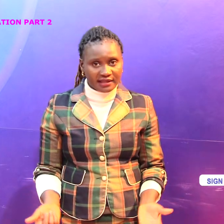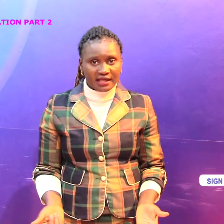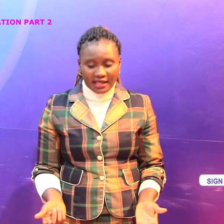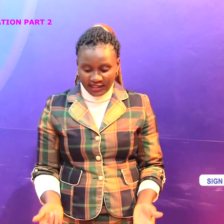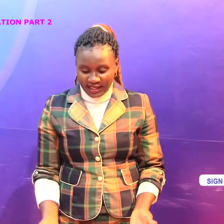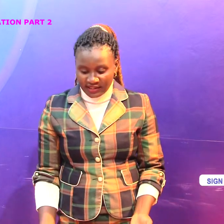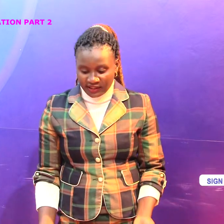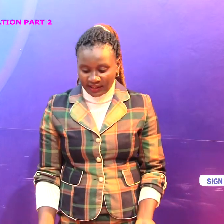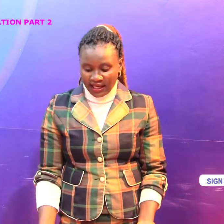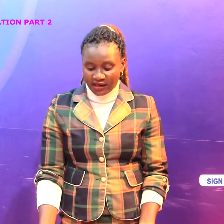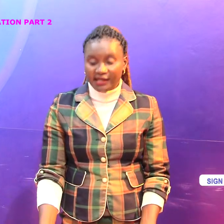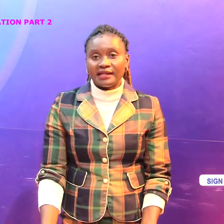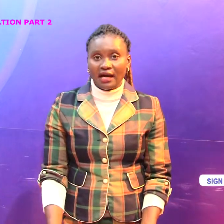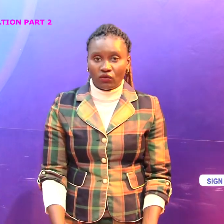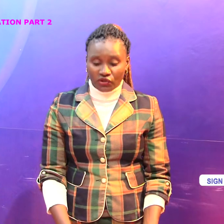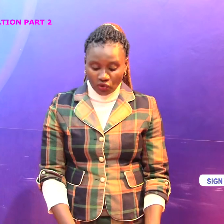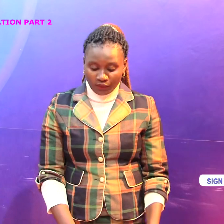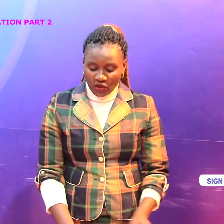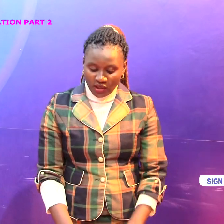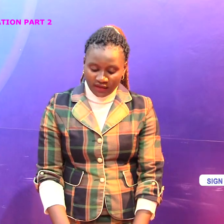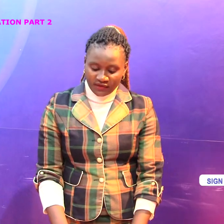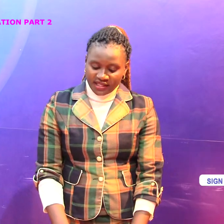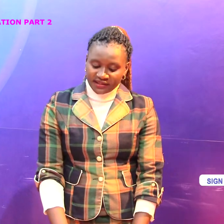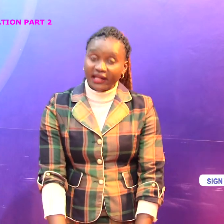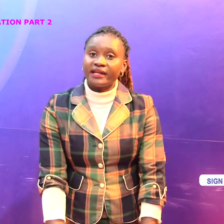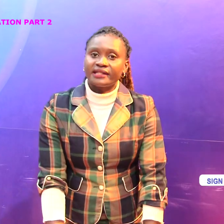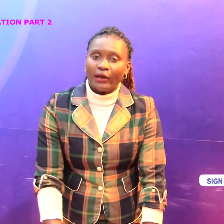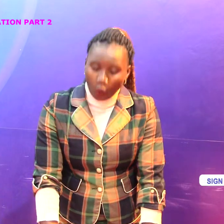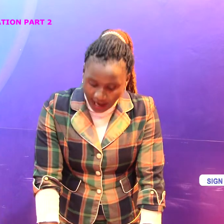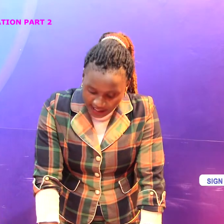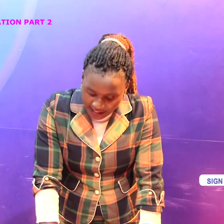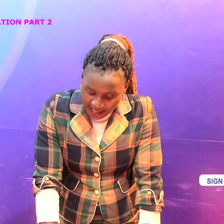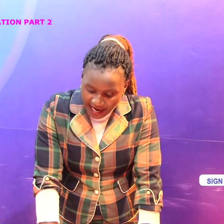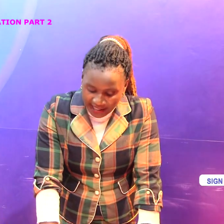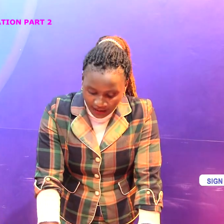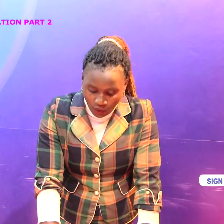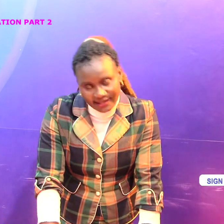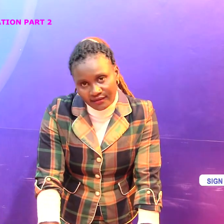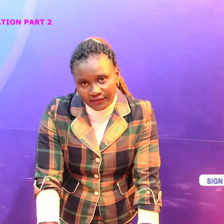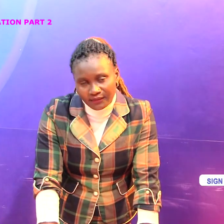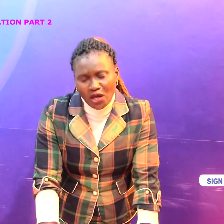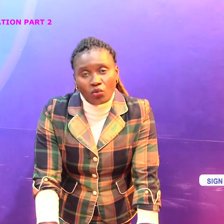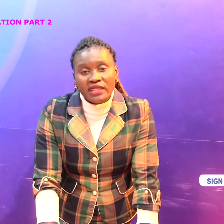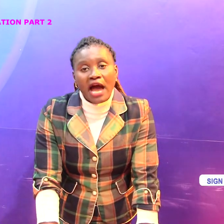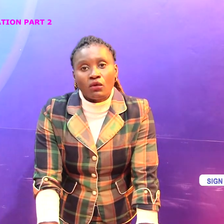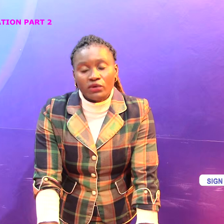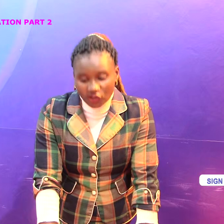asked in Kenya Sign Language. So we have secretary work. other what? With a